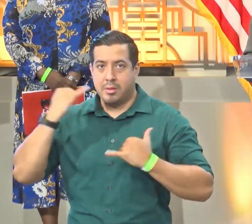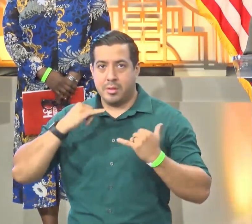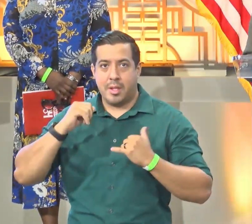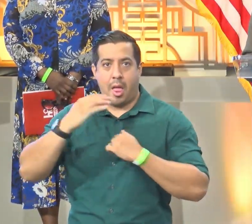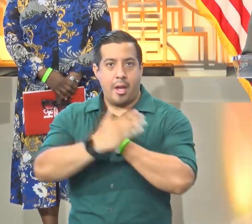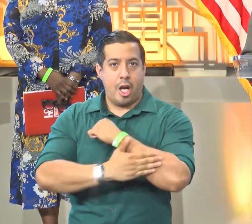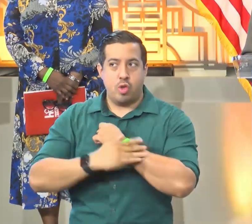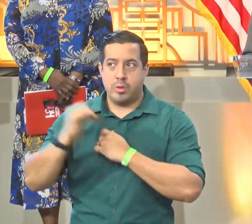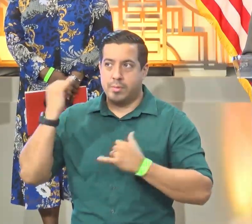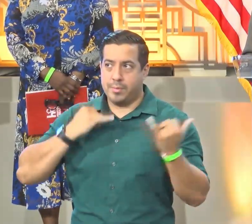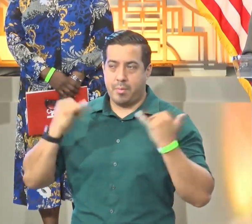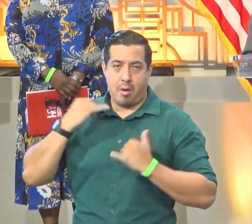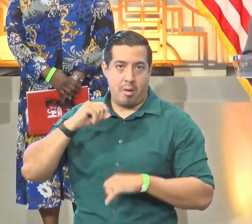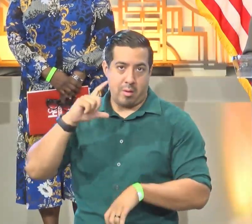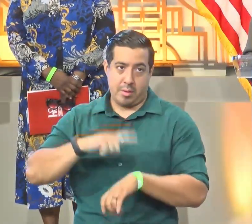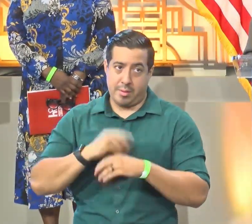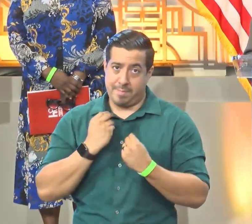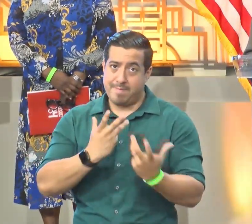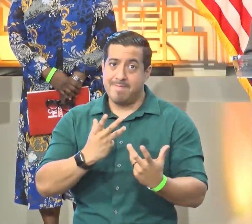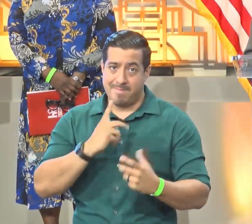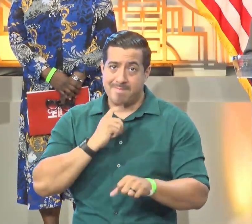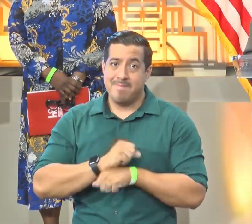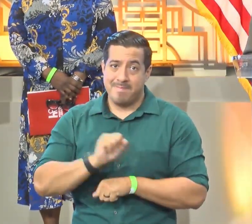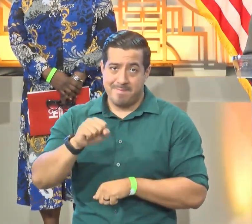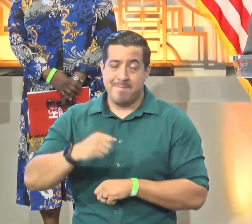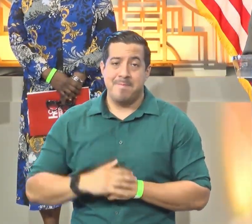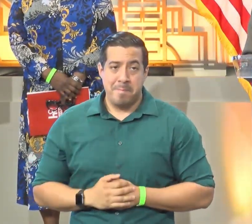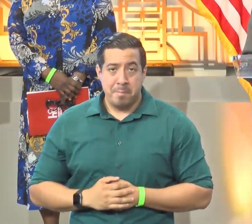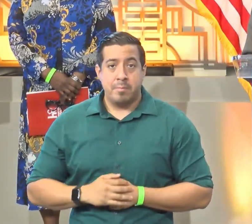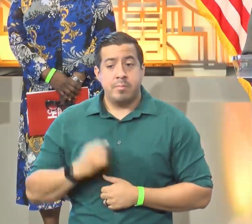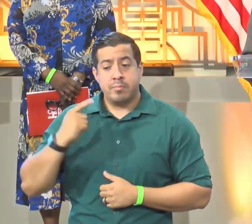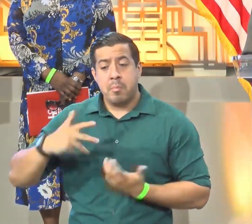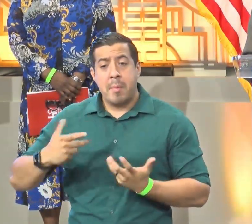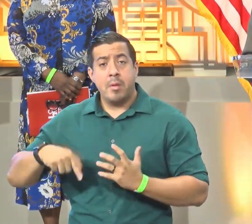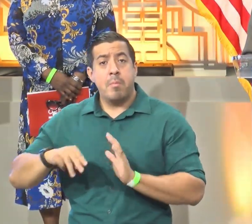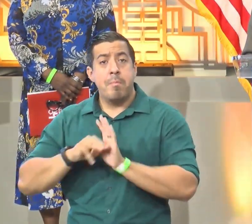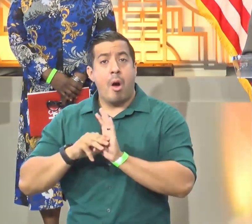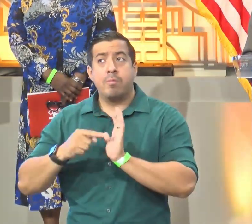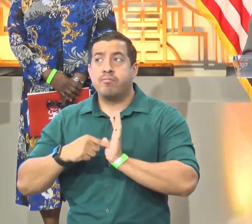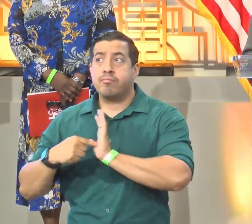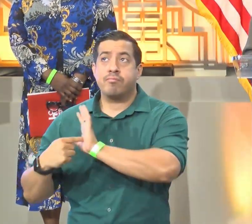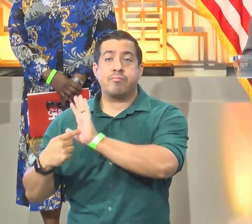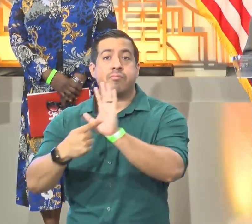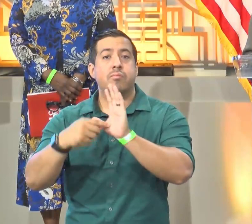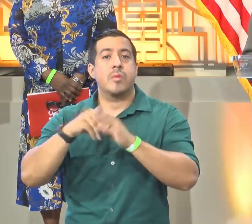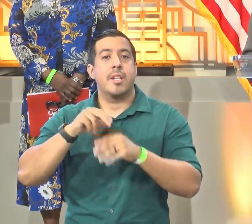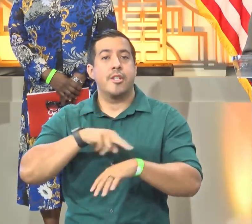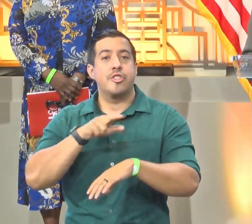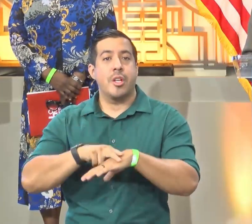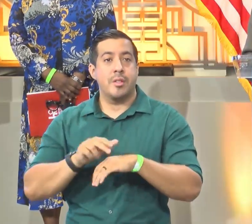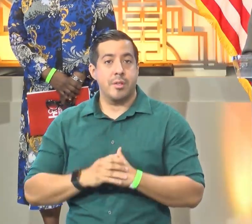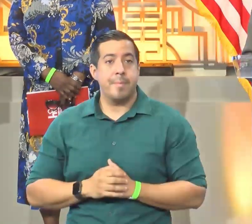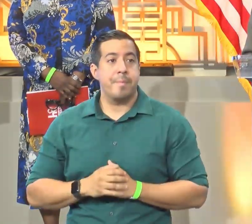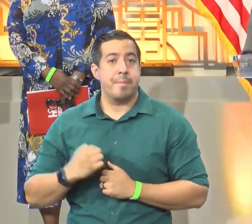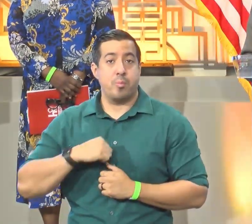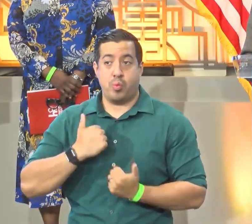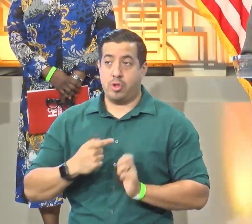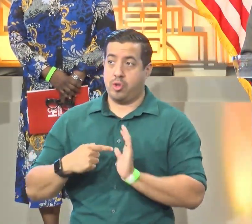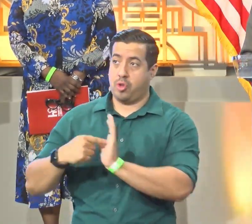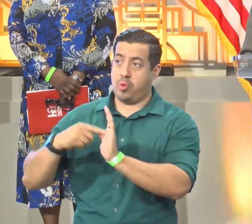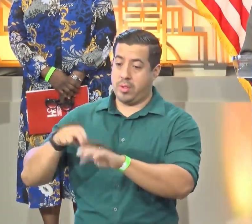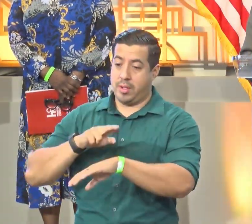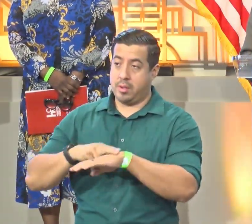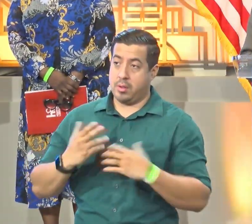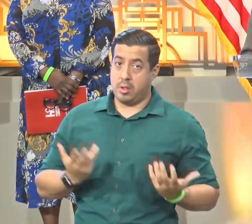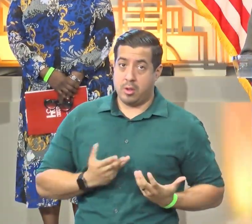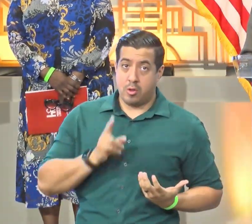country. So this can be a model for the nation, and we can show the nation that